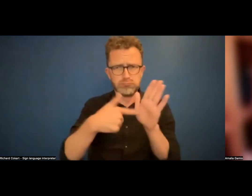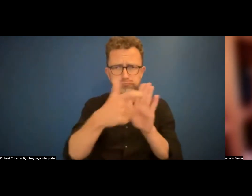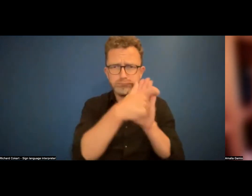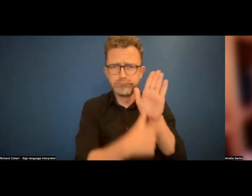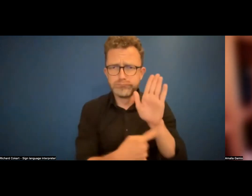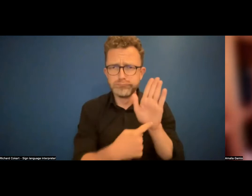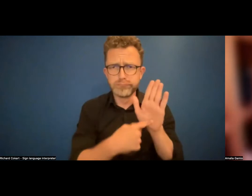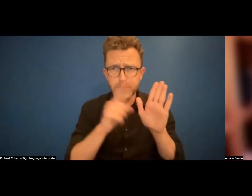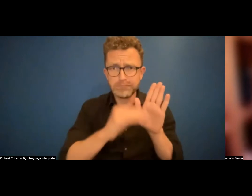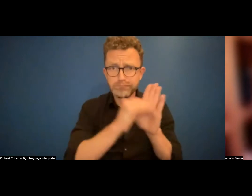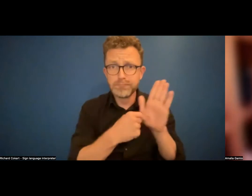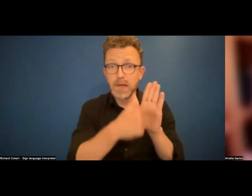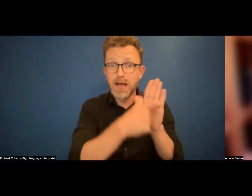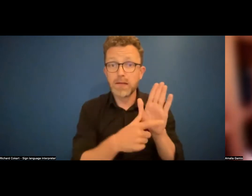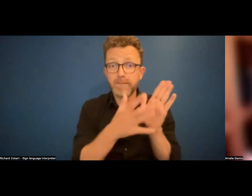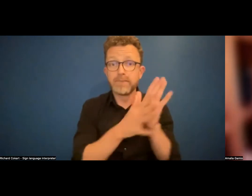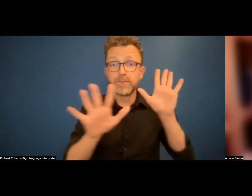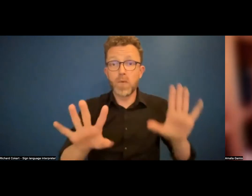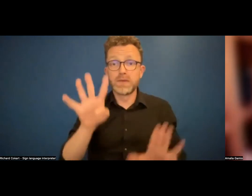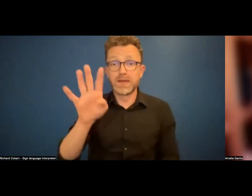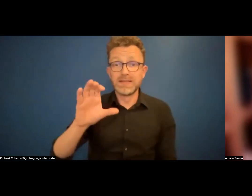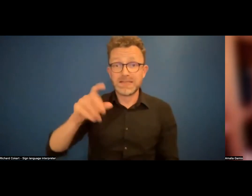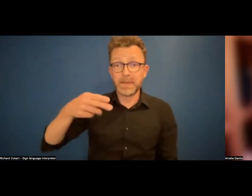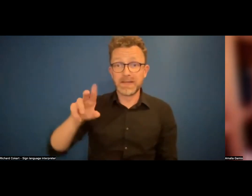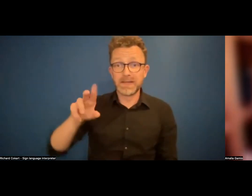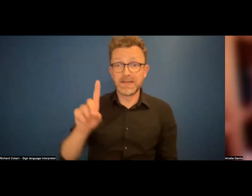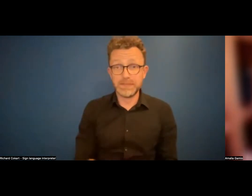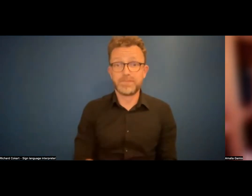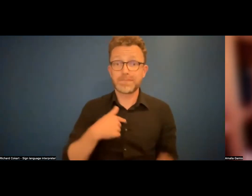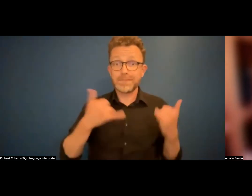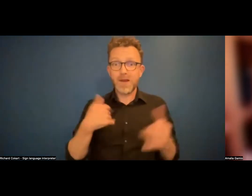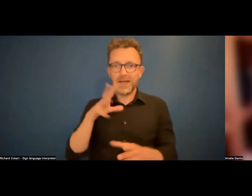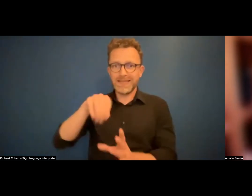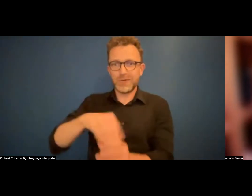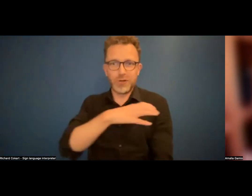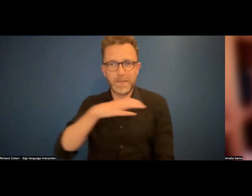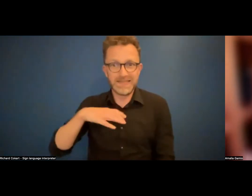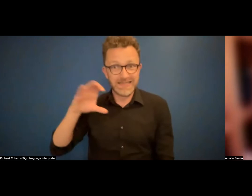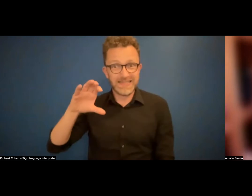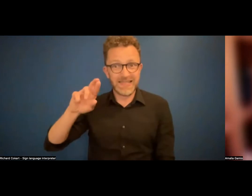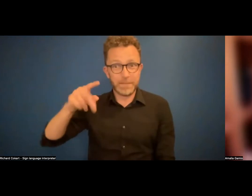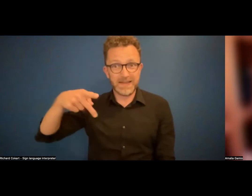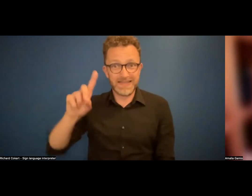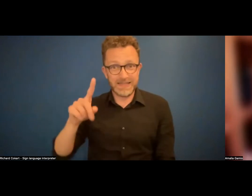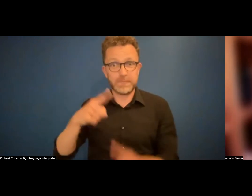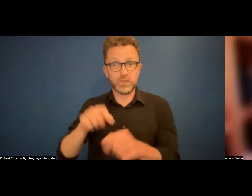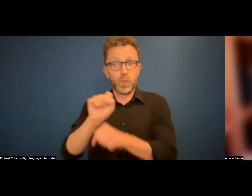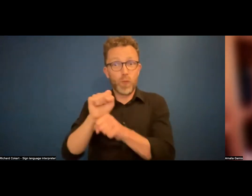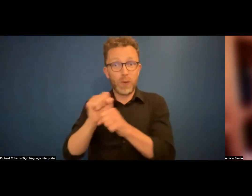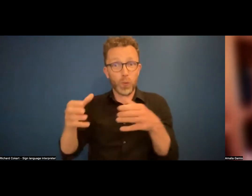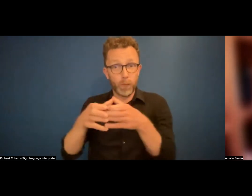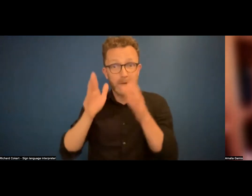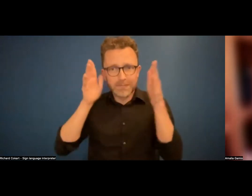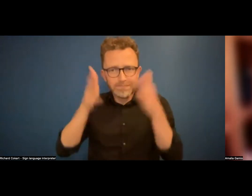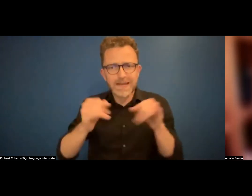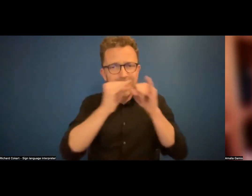sorry, because they highlight the devastating effects of segregation and reaffirm the